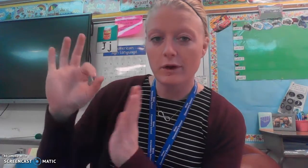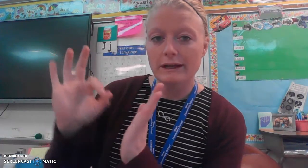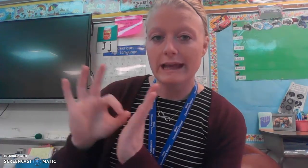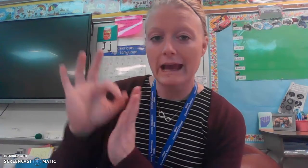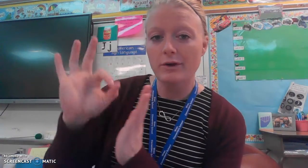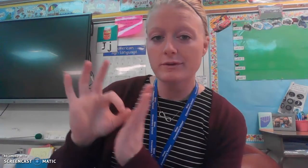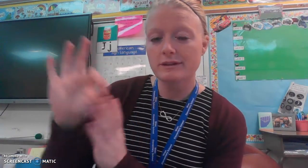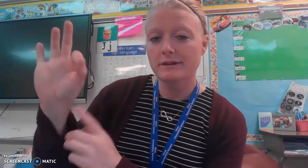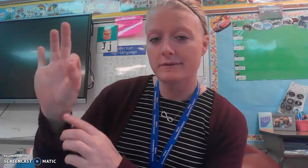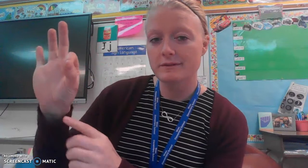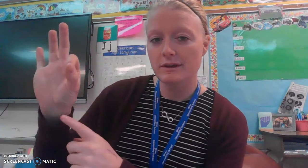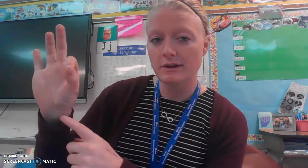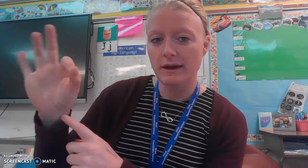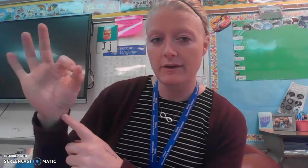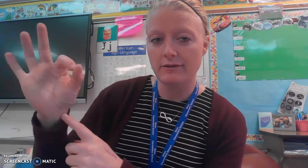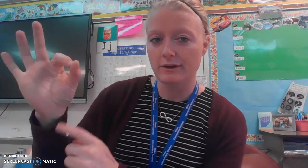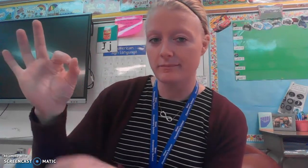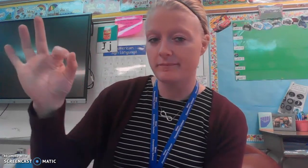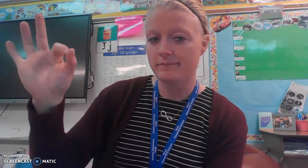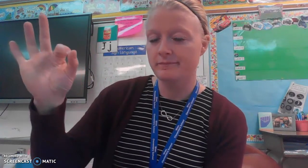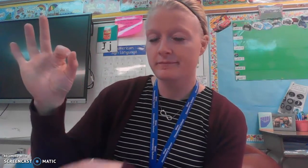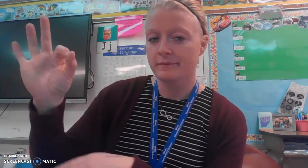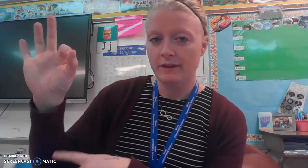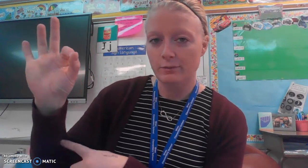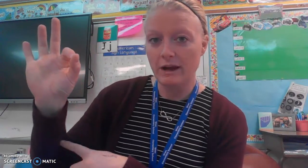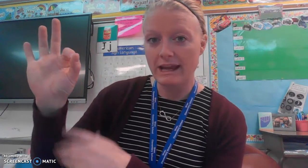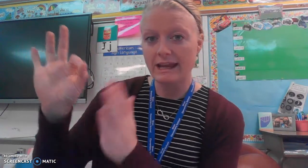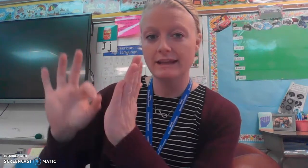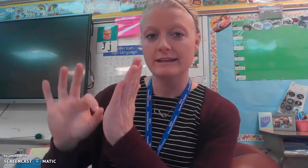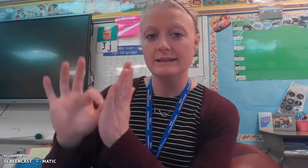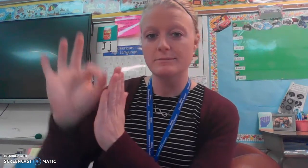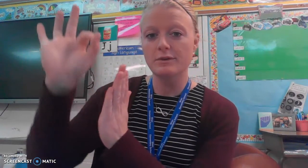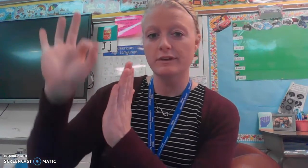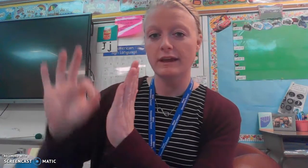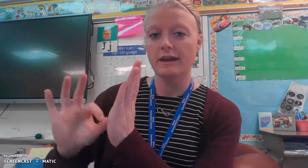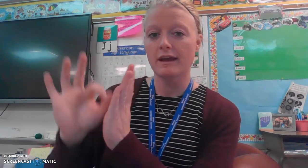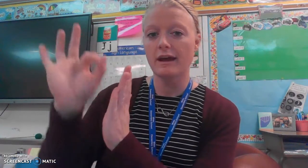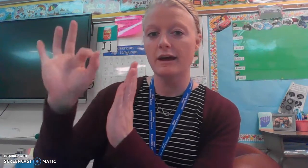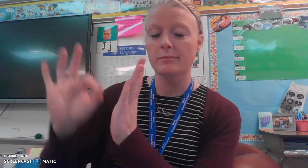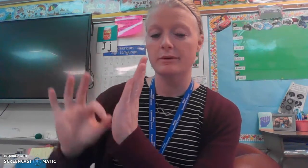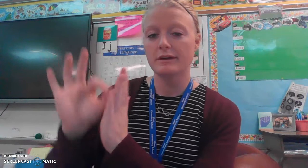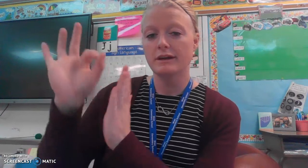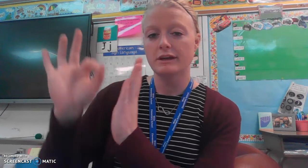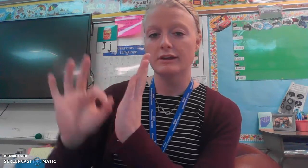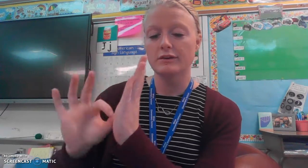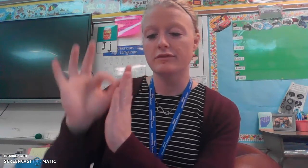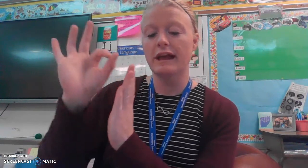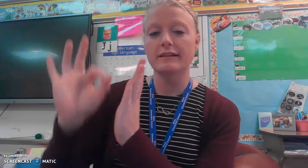for count. So you have your right hand is moving up your flat